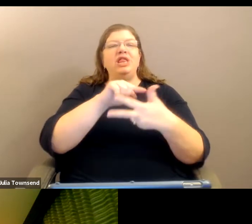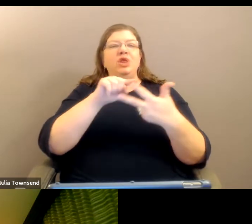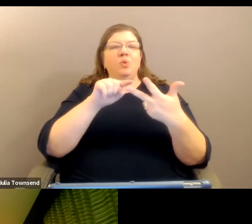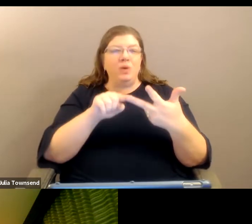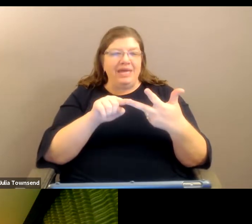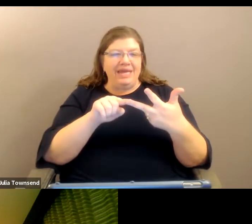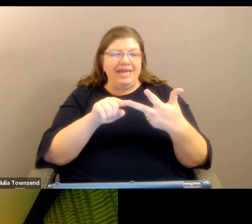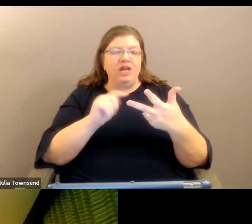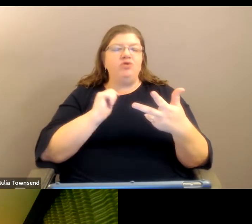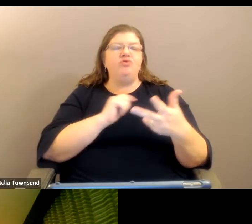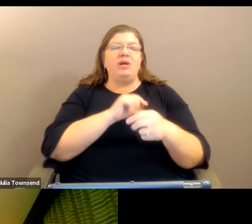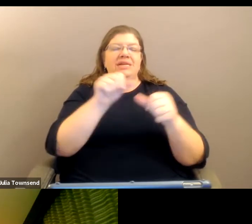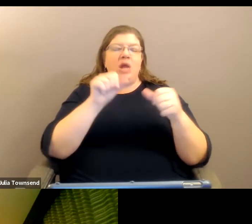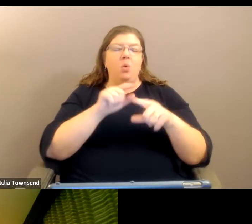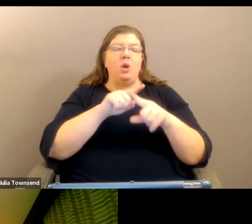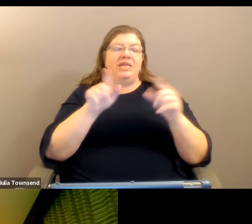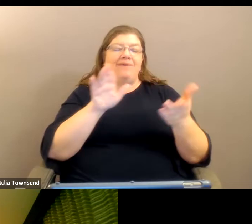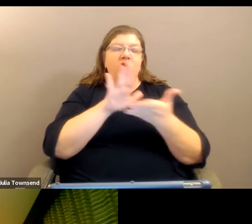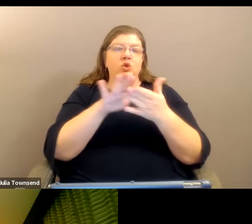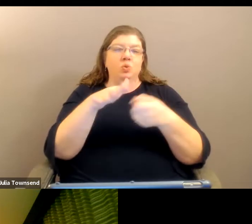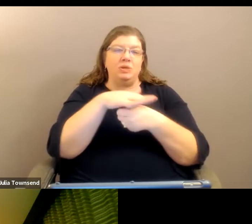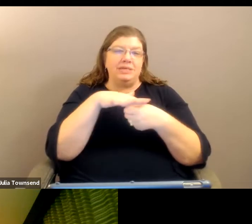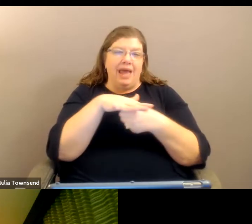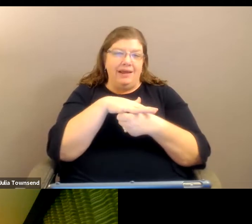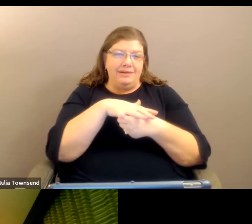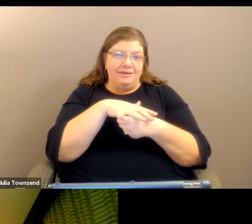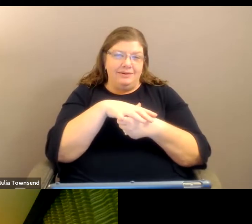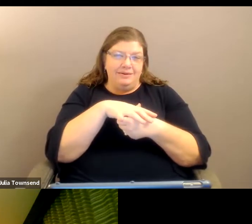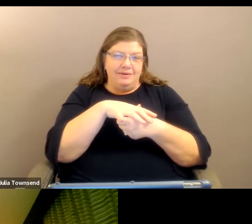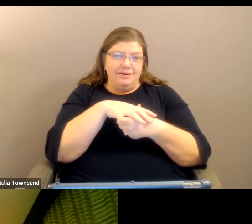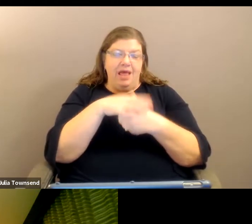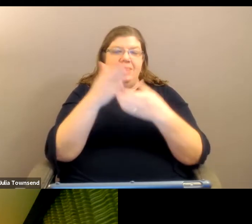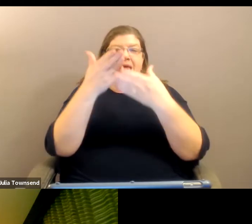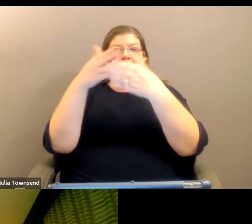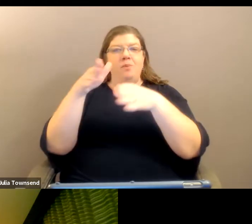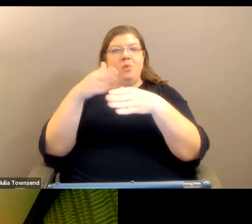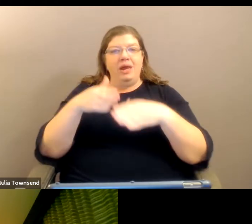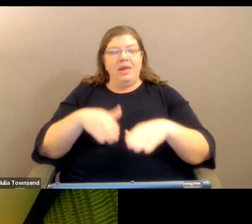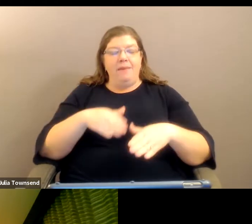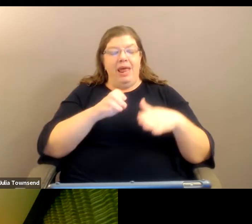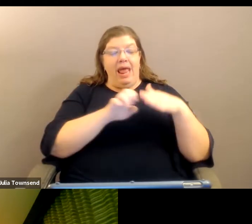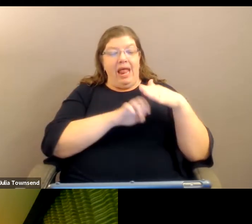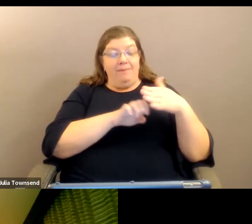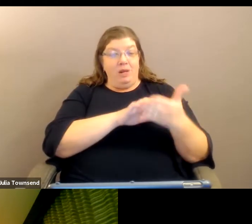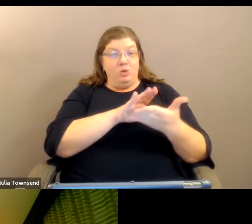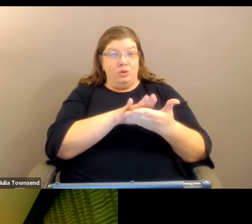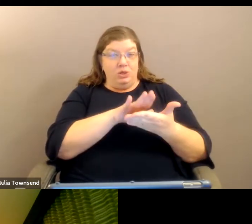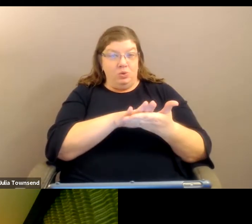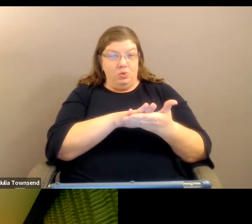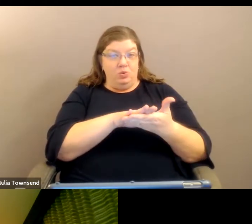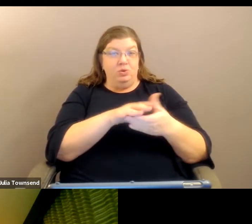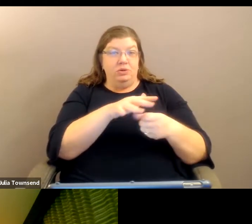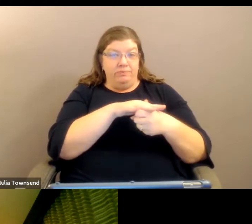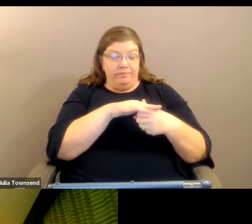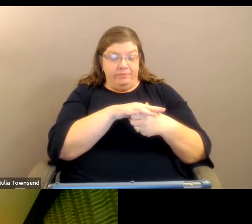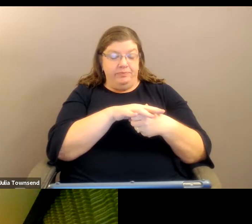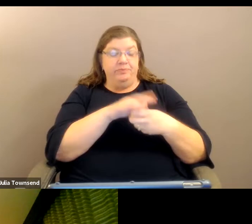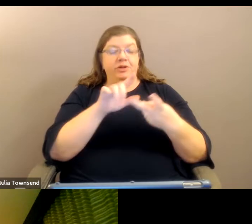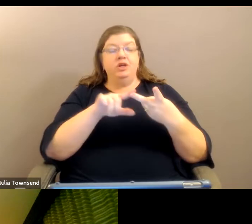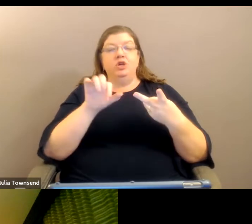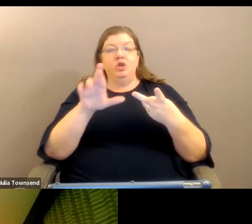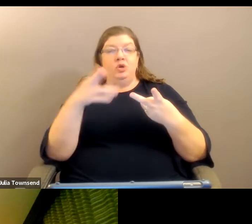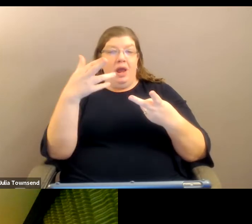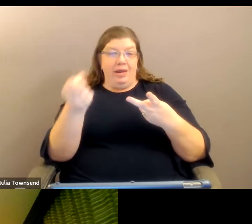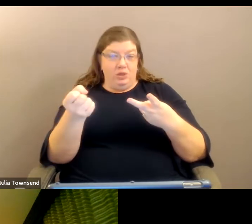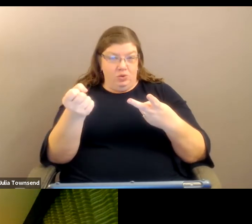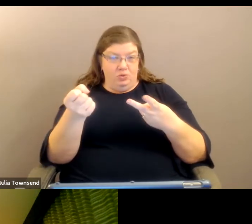sites within each one of those, and then a breakup of the elementary sites and the junior high